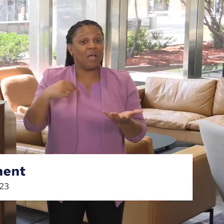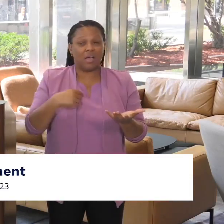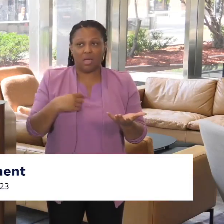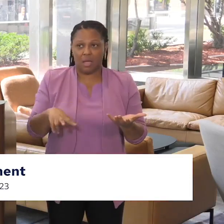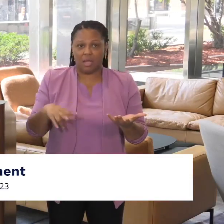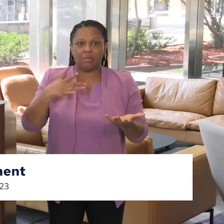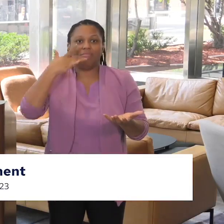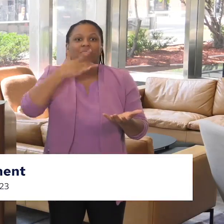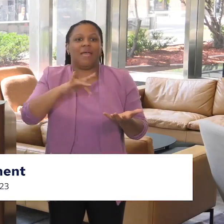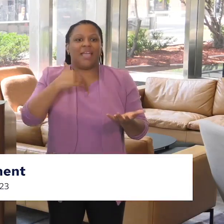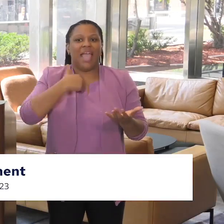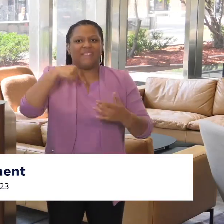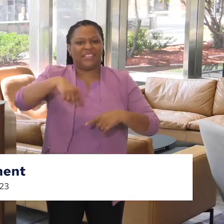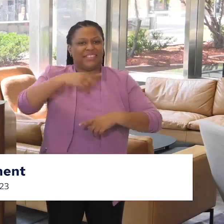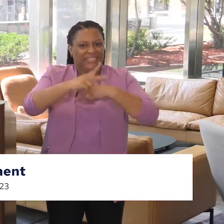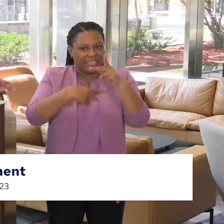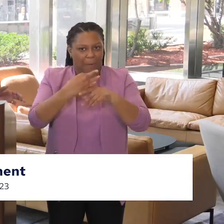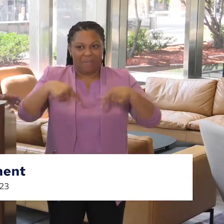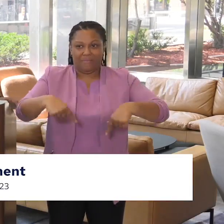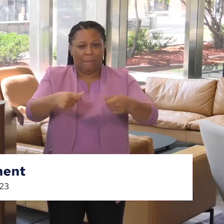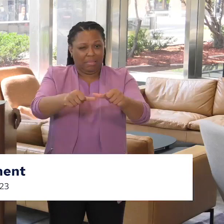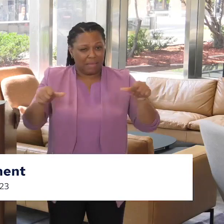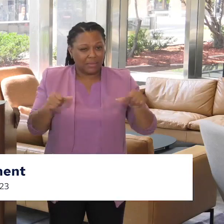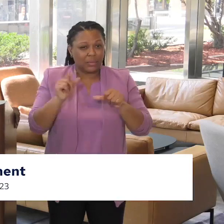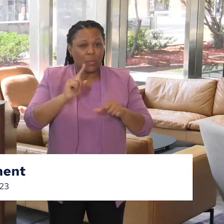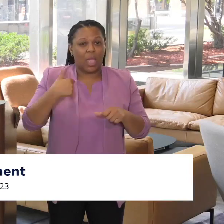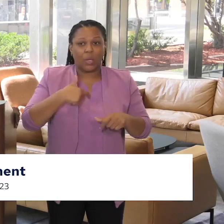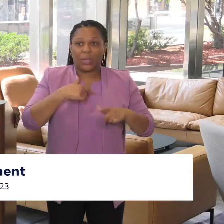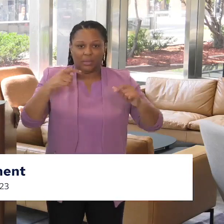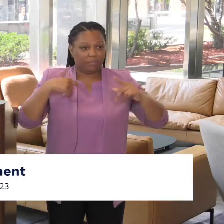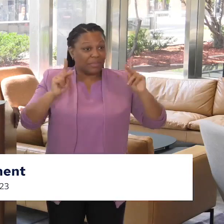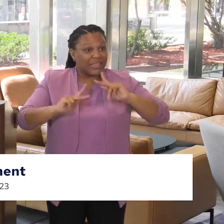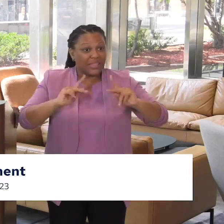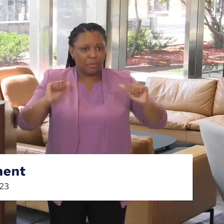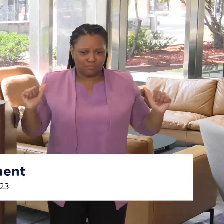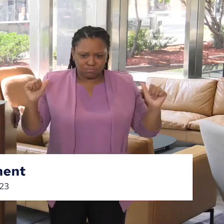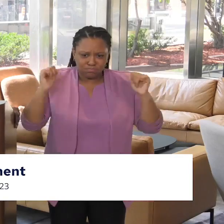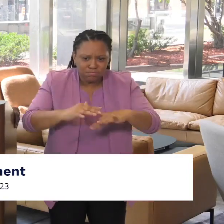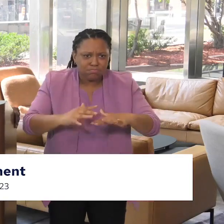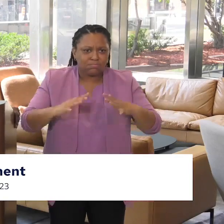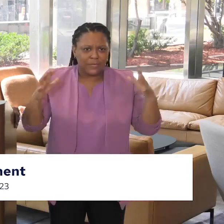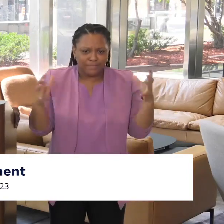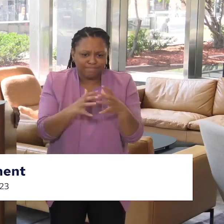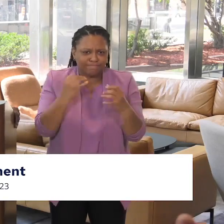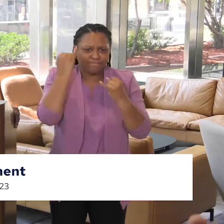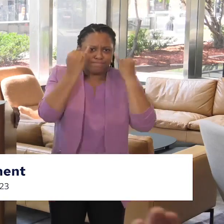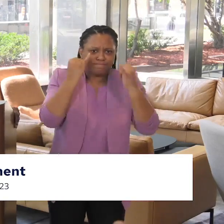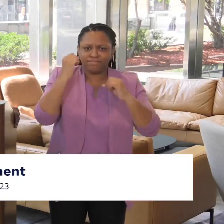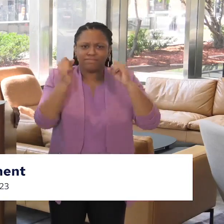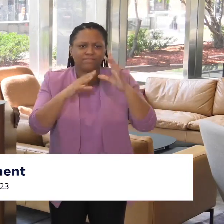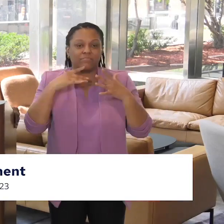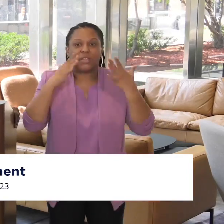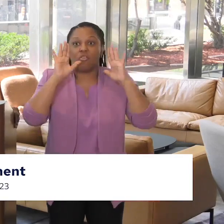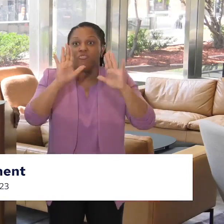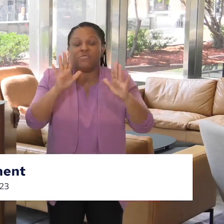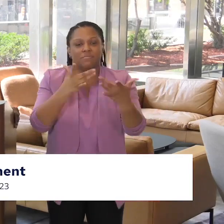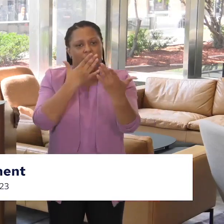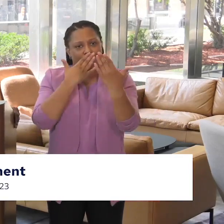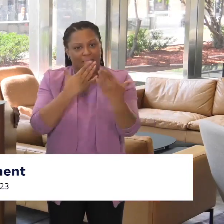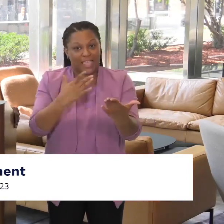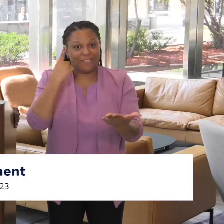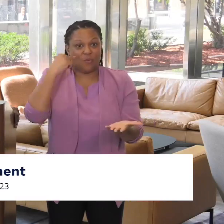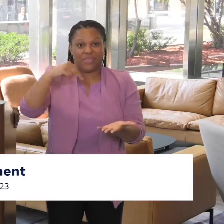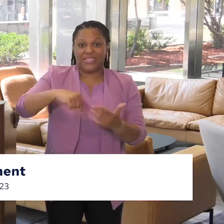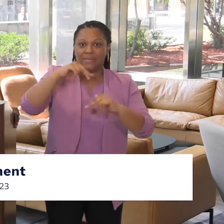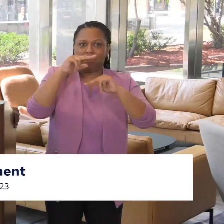can be that sort of ideation watering hole. So it's great. Thank you to Osborne 370 team for hosting us